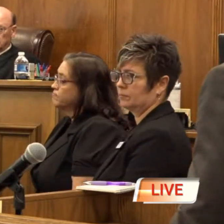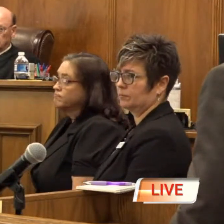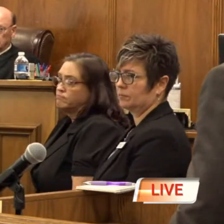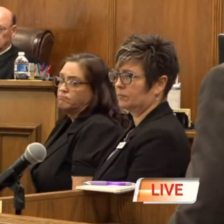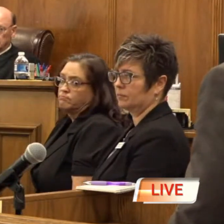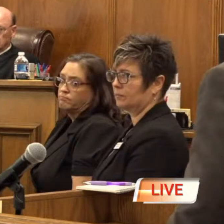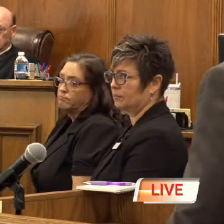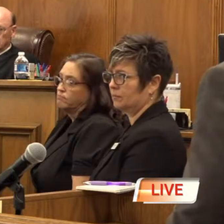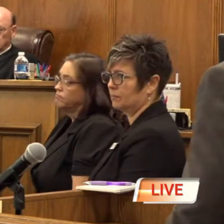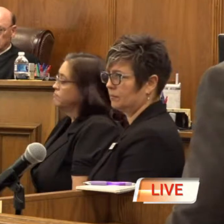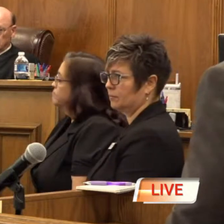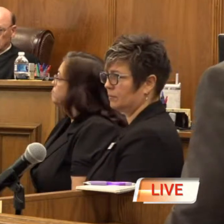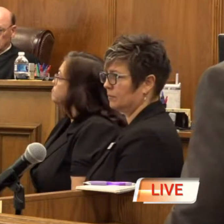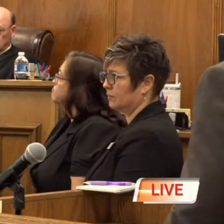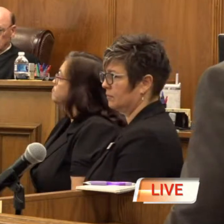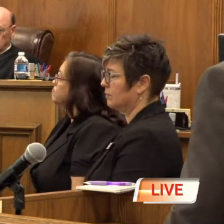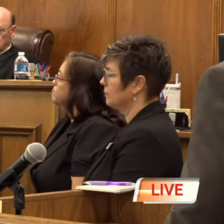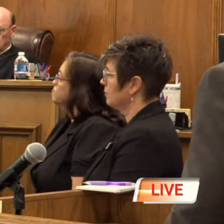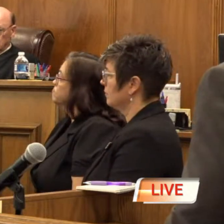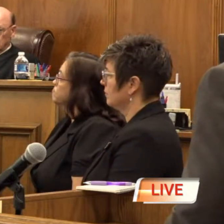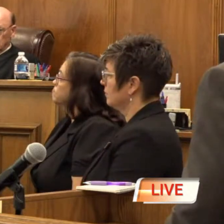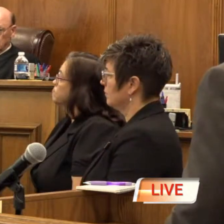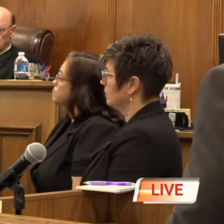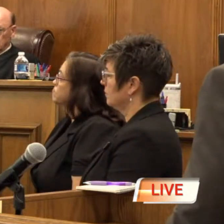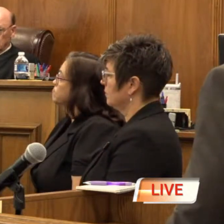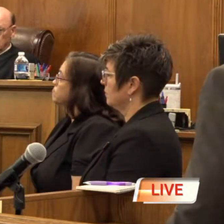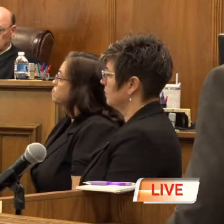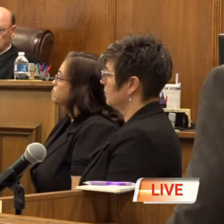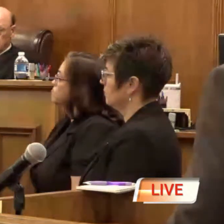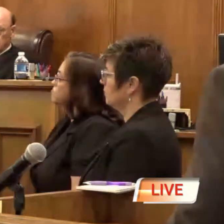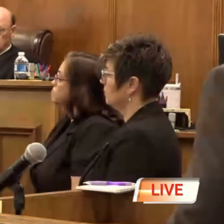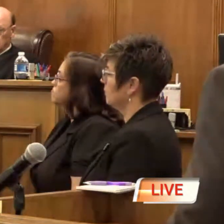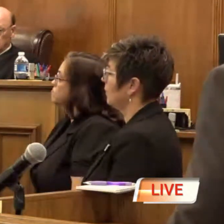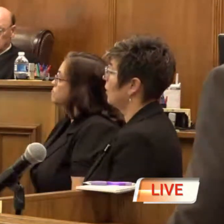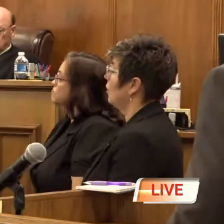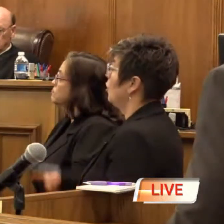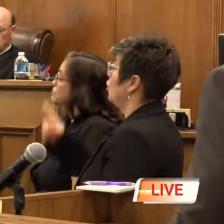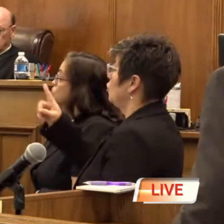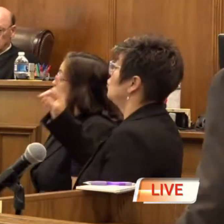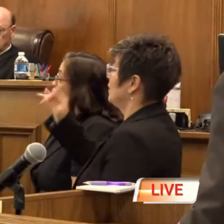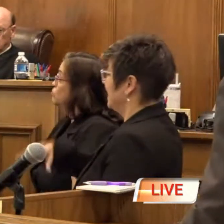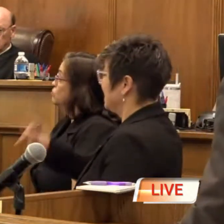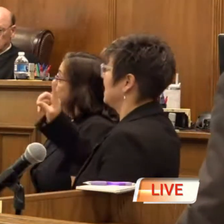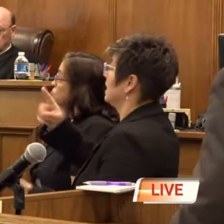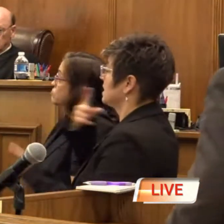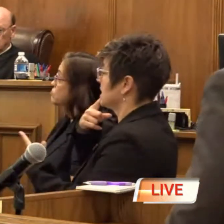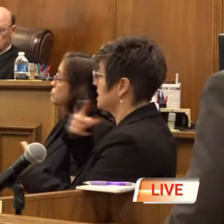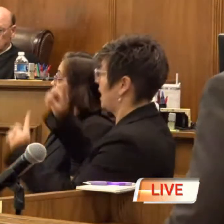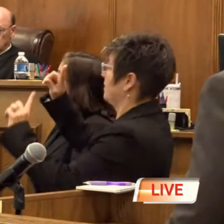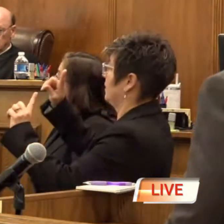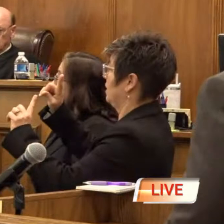You had communication with Ashley Merchant, though, is that correct?